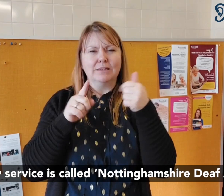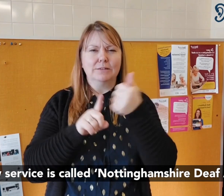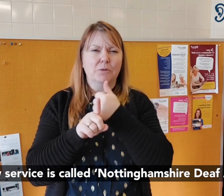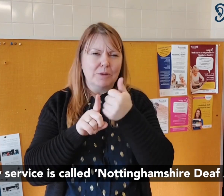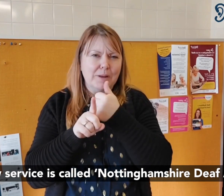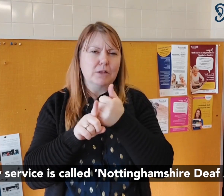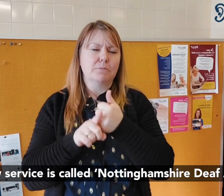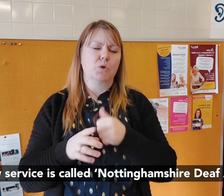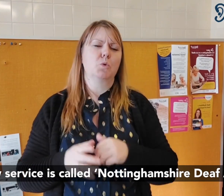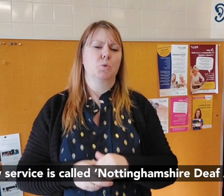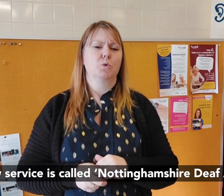Abuse Free.